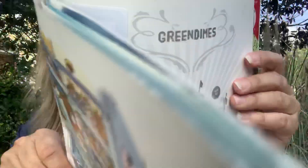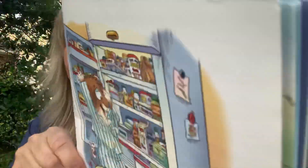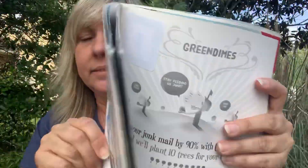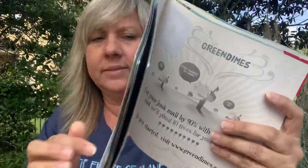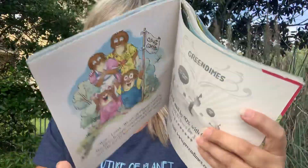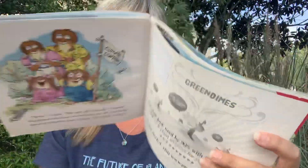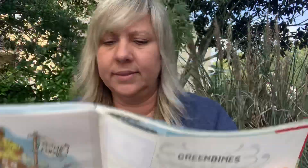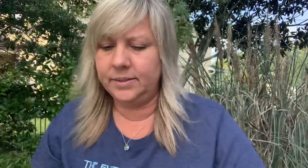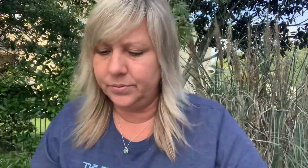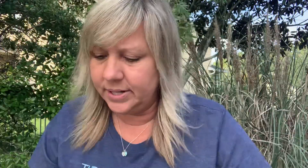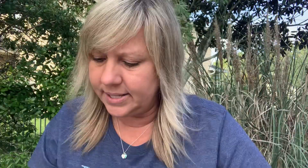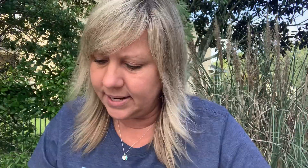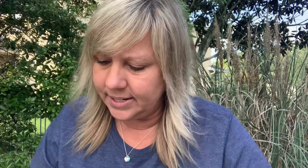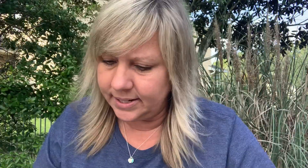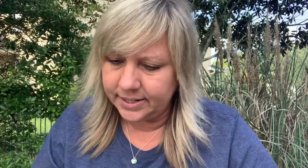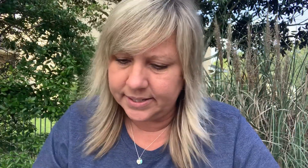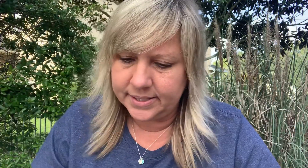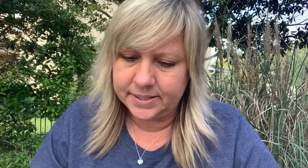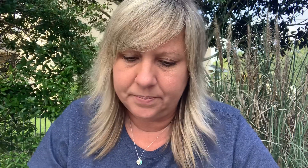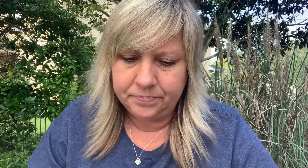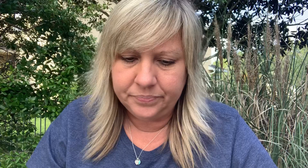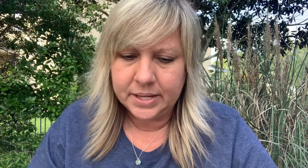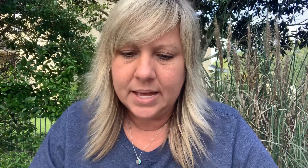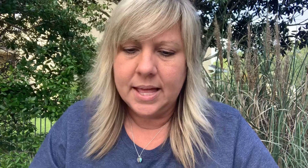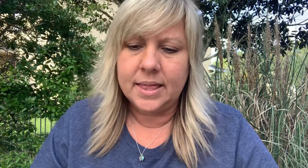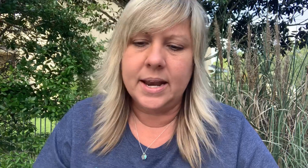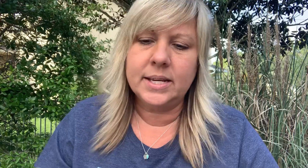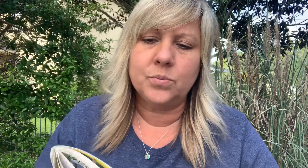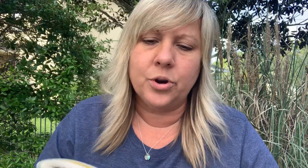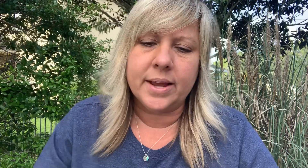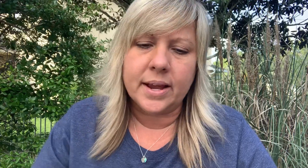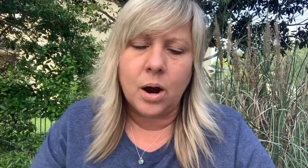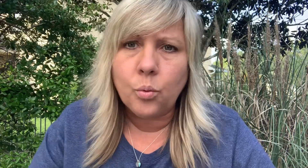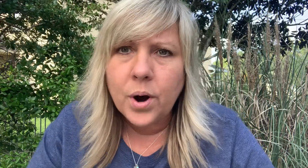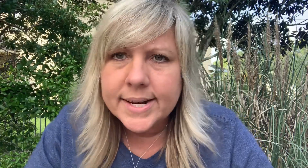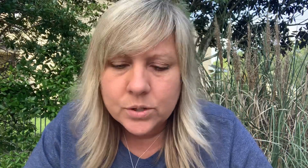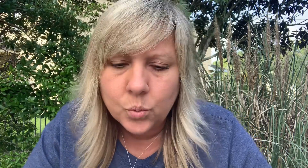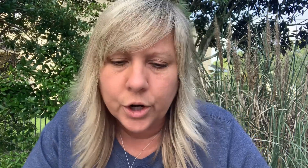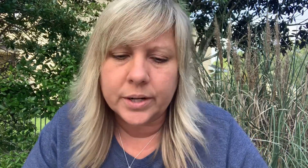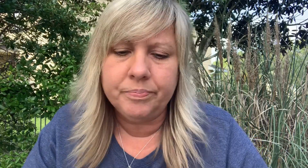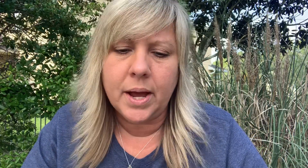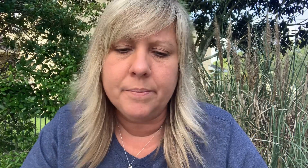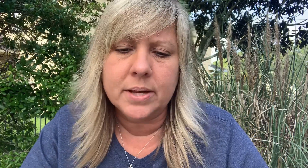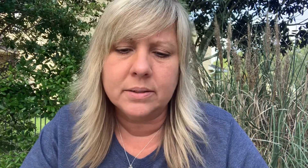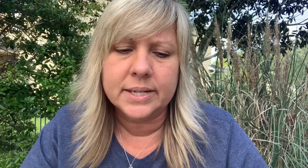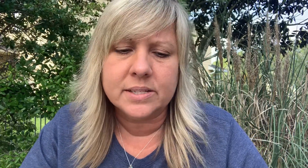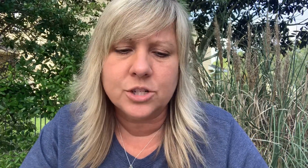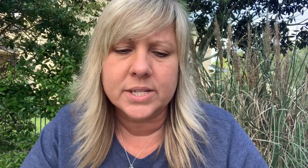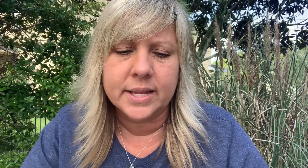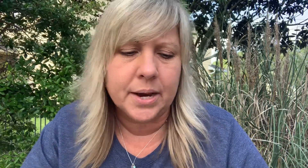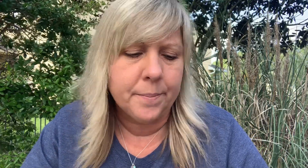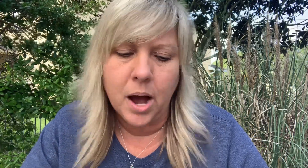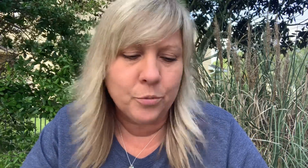Uh-oh. Wonder what his idea is. The next morning I got right to work. I made a list just like Mom would